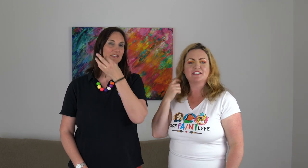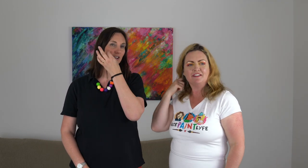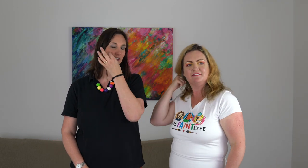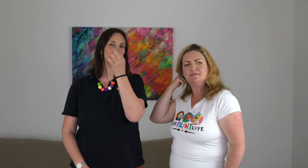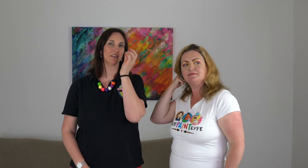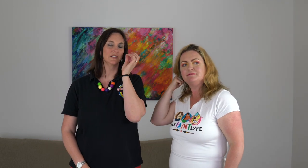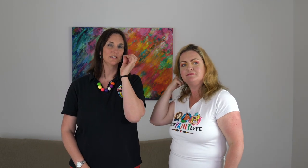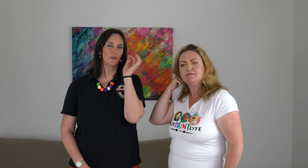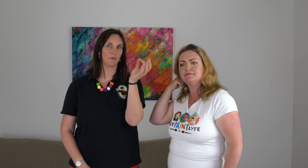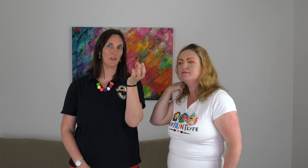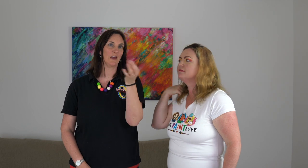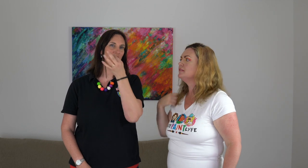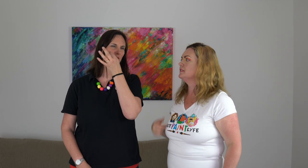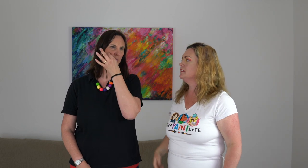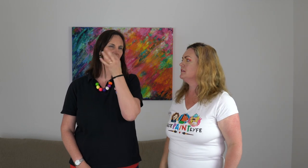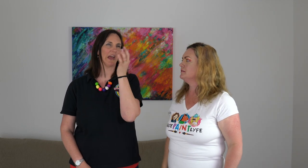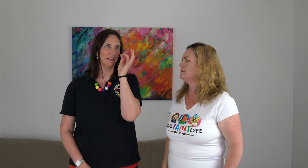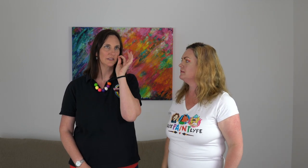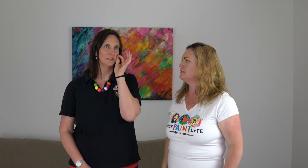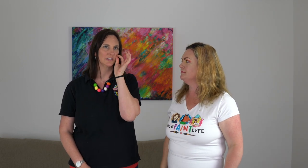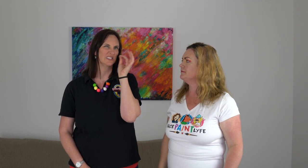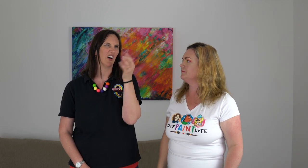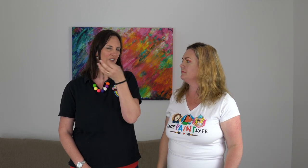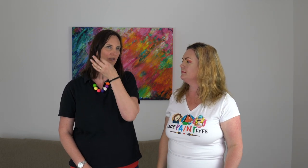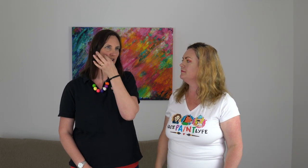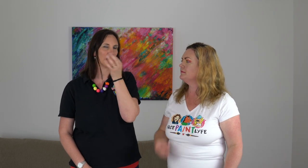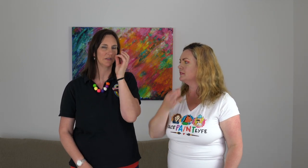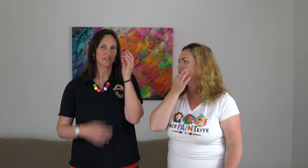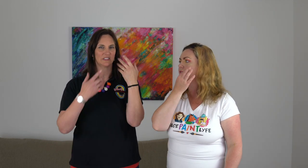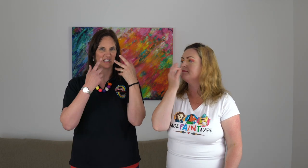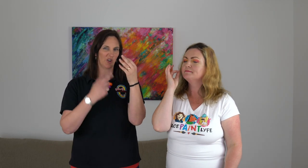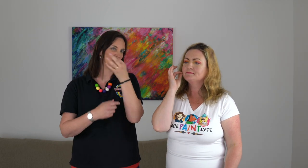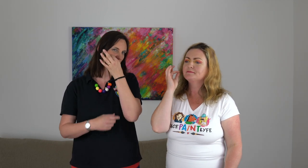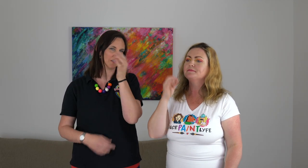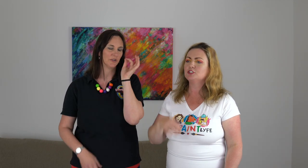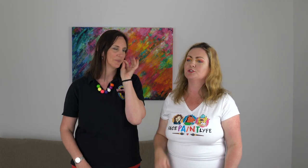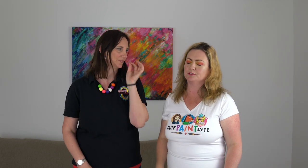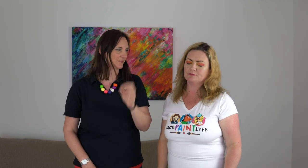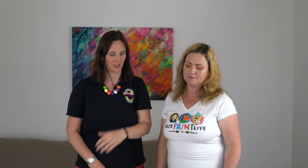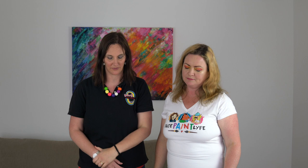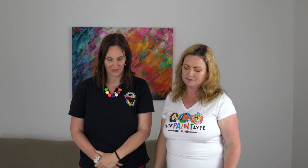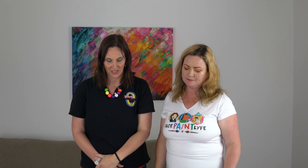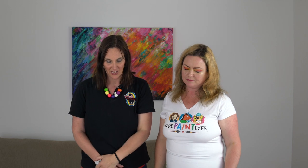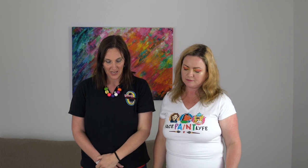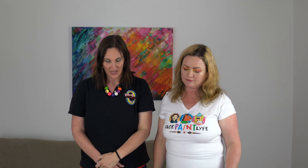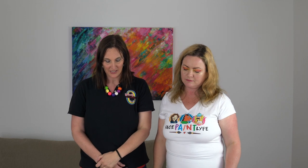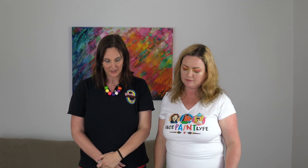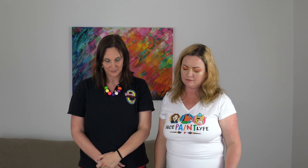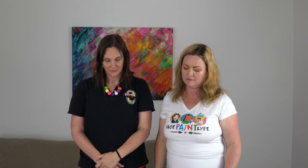okay. So flower, you remember that? Just, I do anyway, because it's near the nose, you know? Sure. Yeah. Mm-hmm. That's